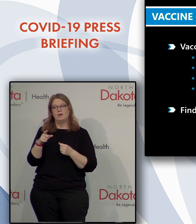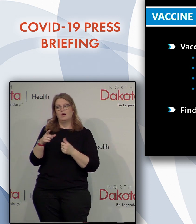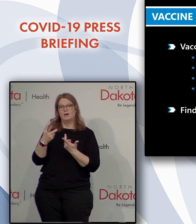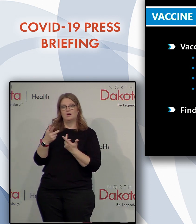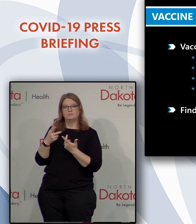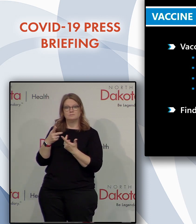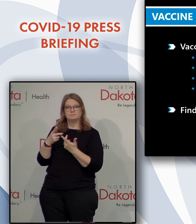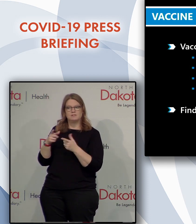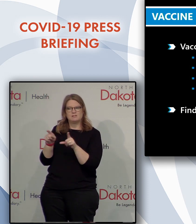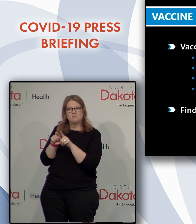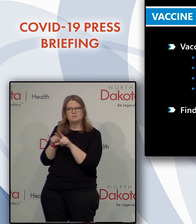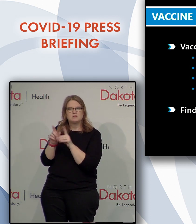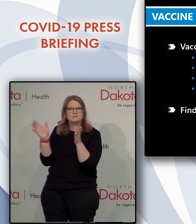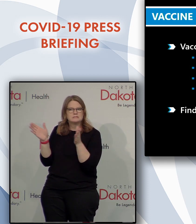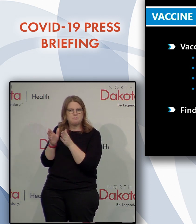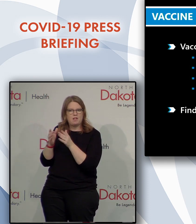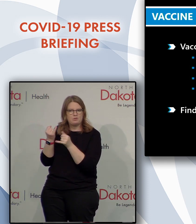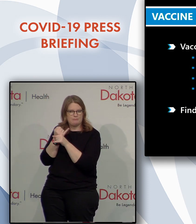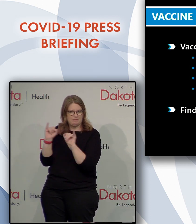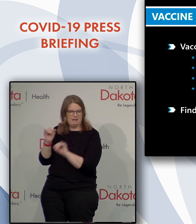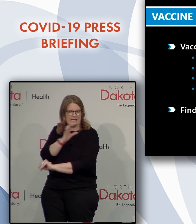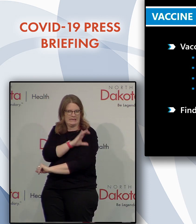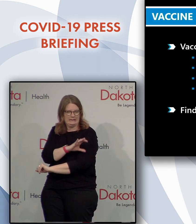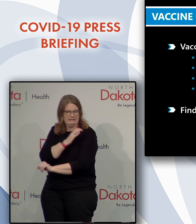even some of our smaller independent clinics.